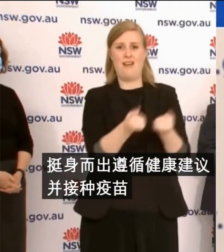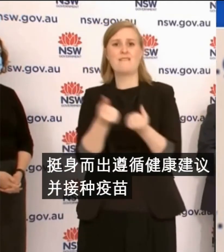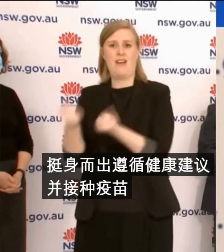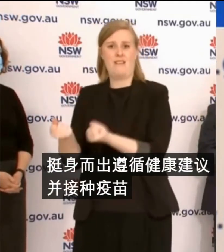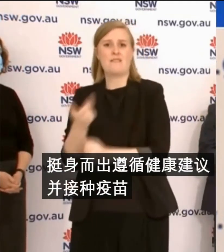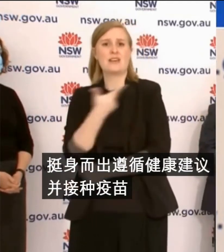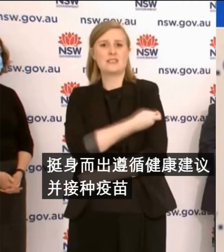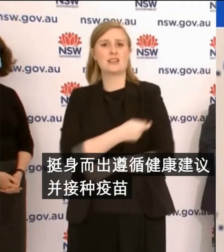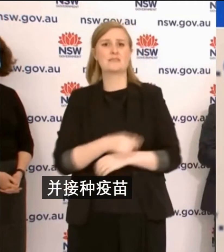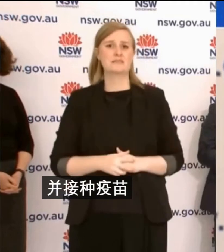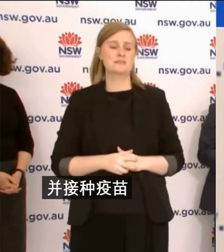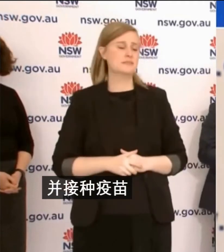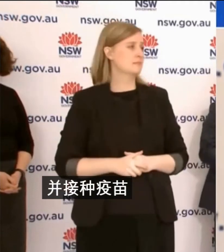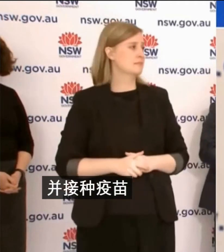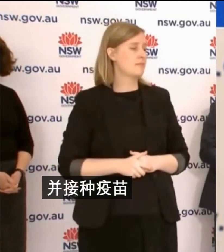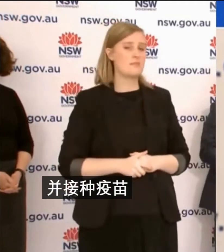get vaccinated.